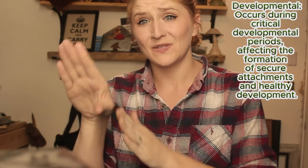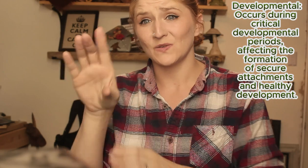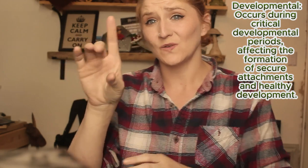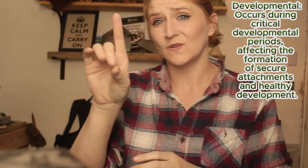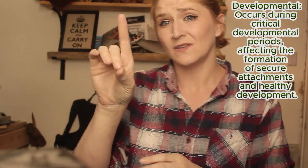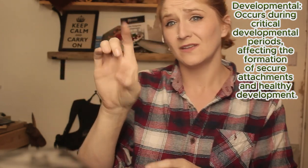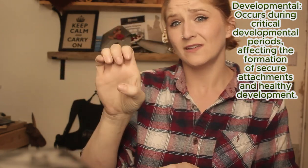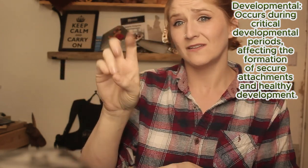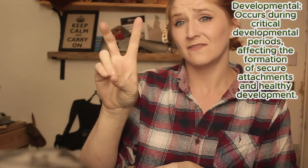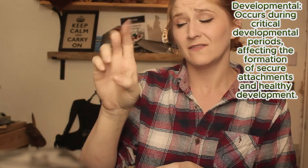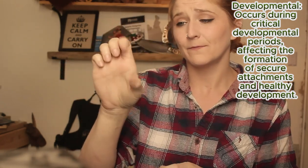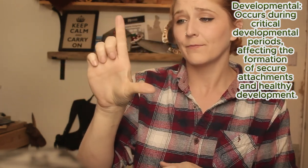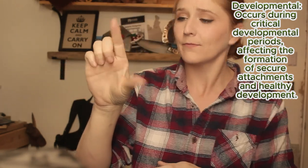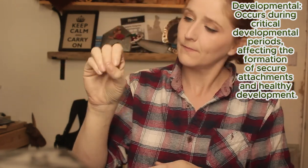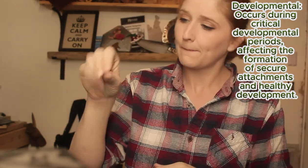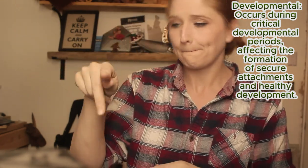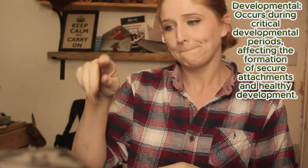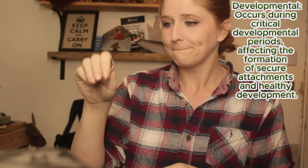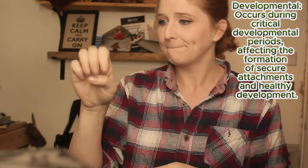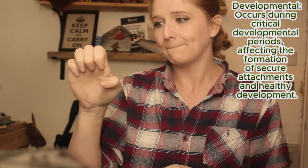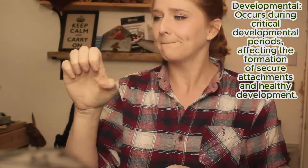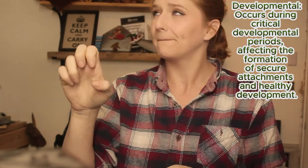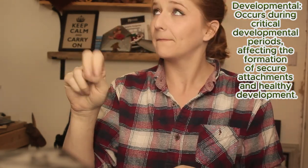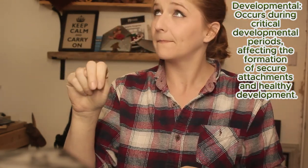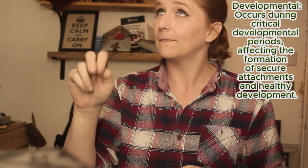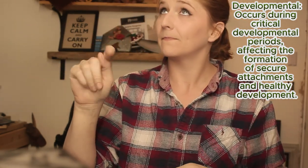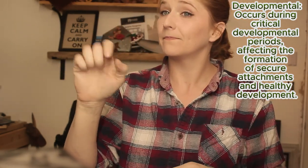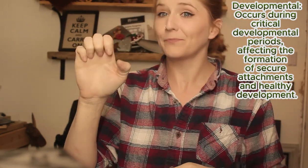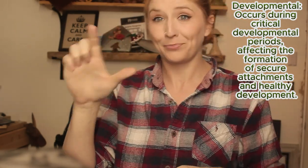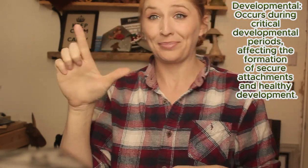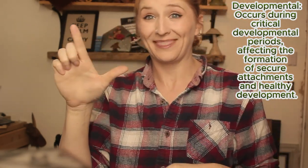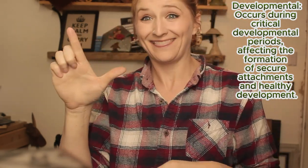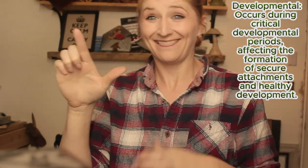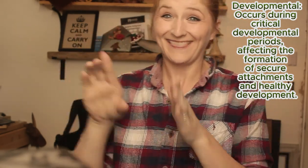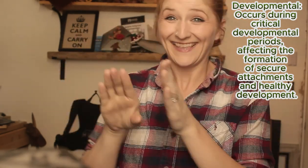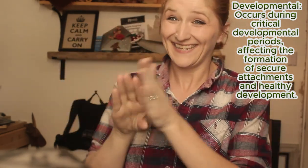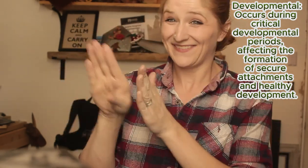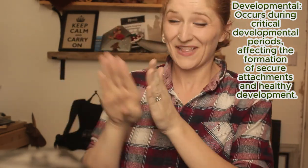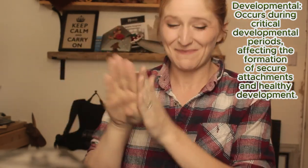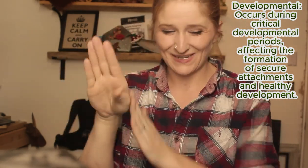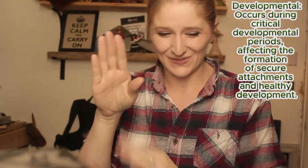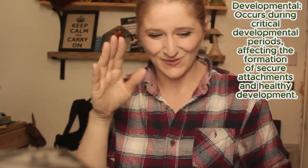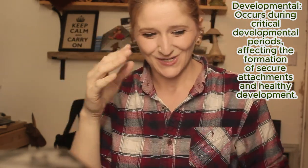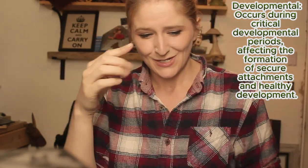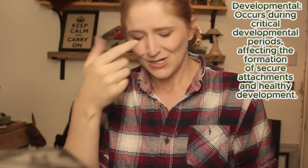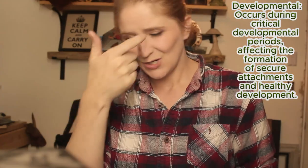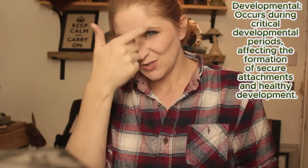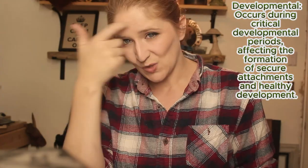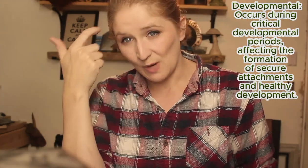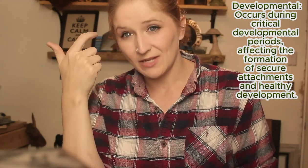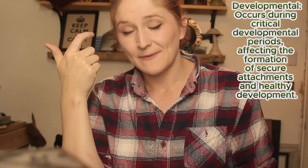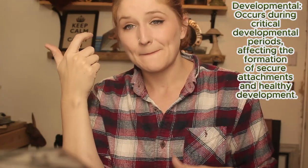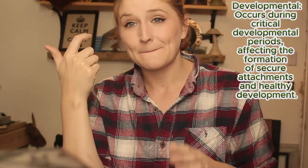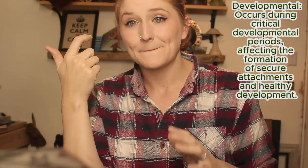developmental trauma.